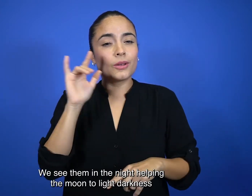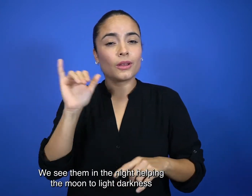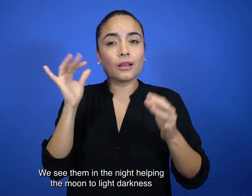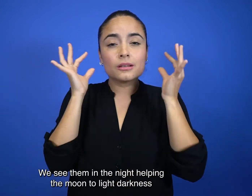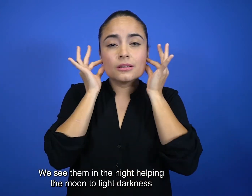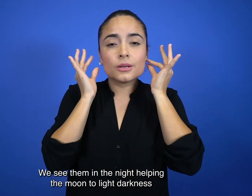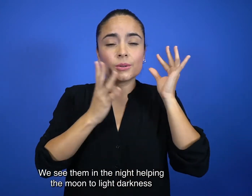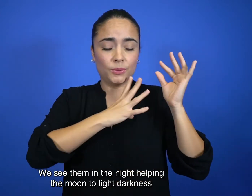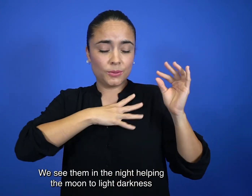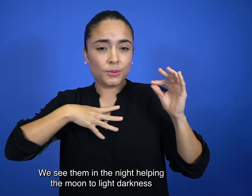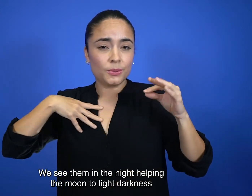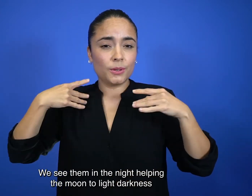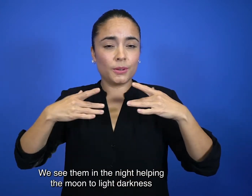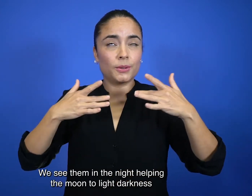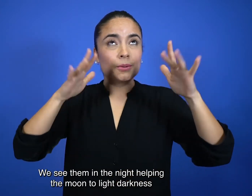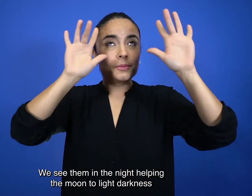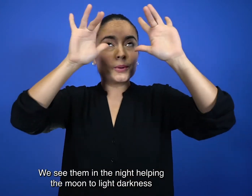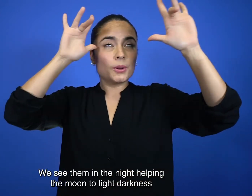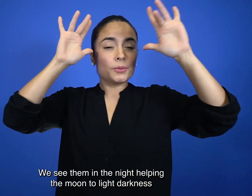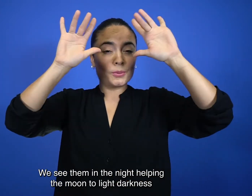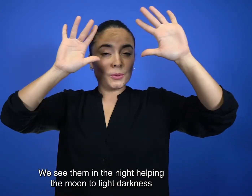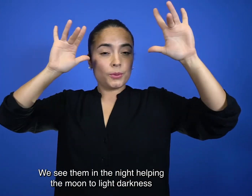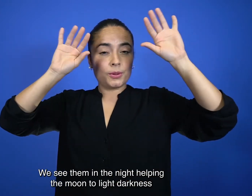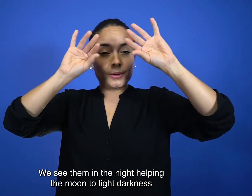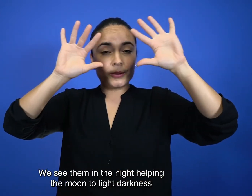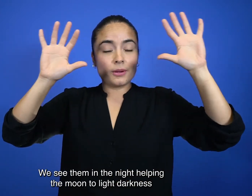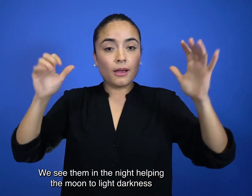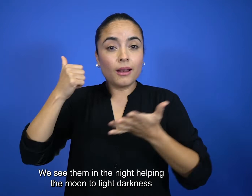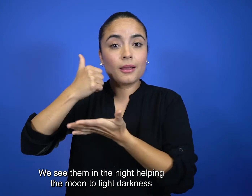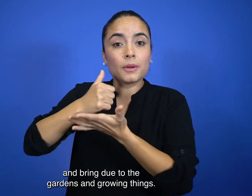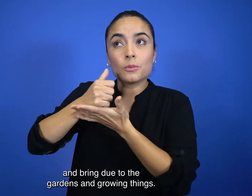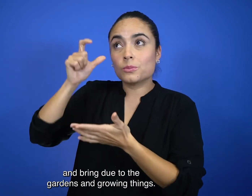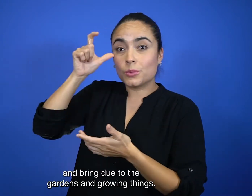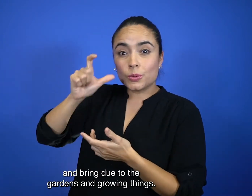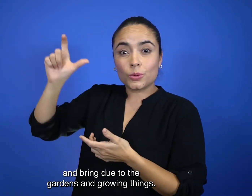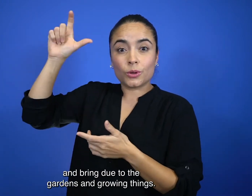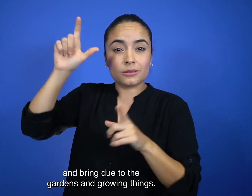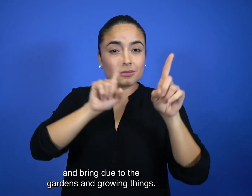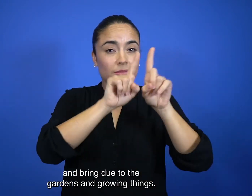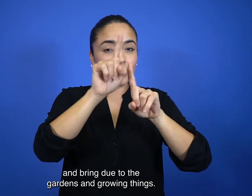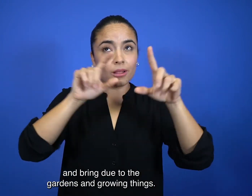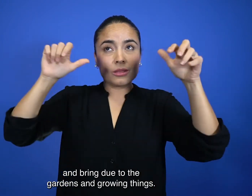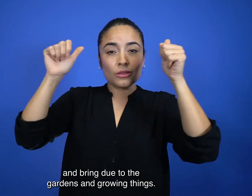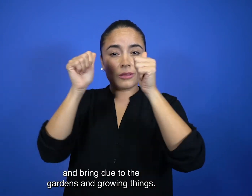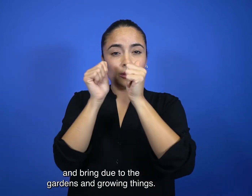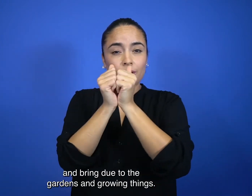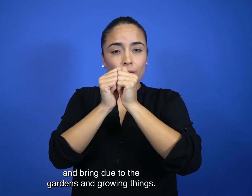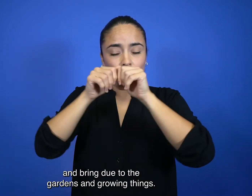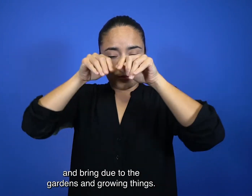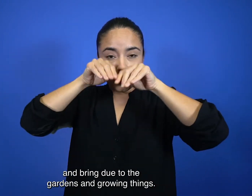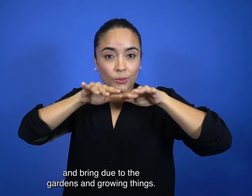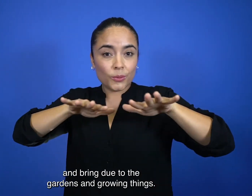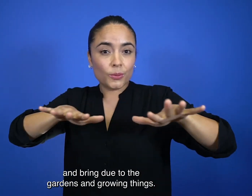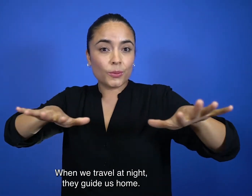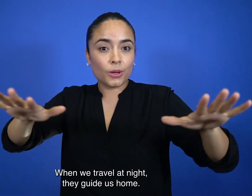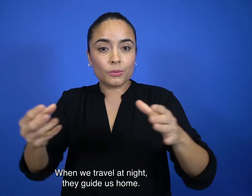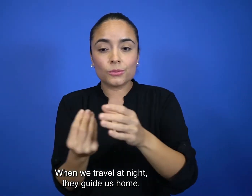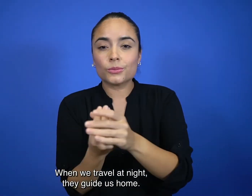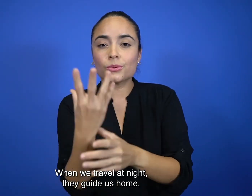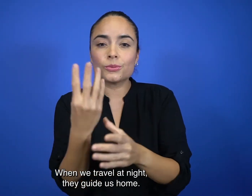in the night, helping the moon to light darkness and bring dew to the gardens and growing things. When we travel at